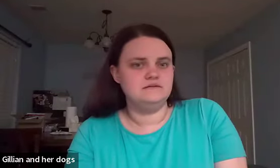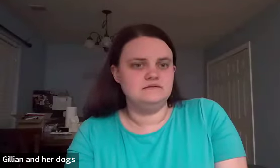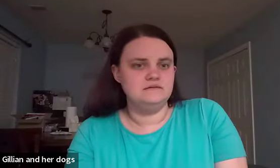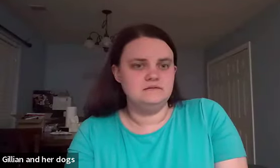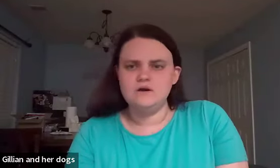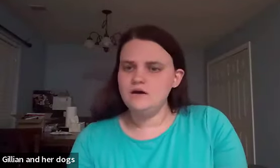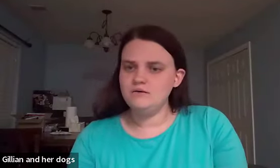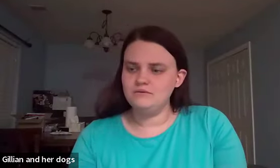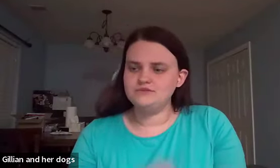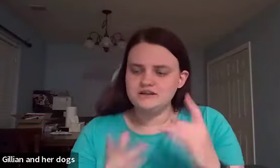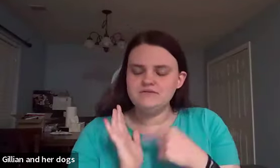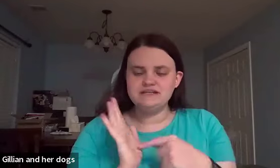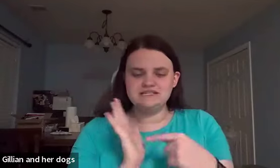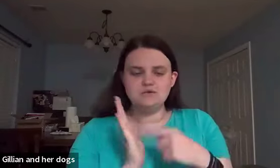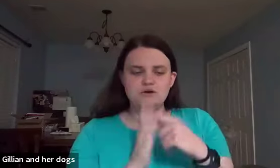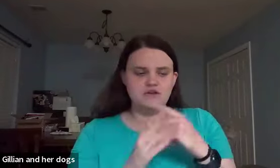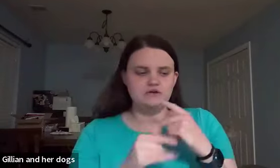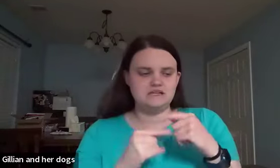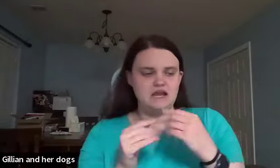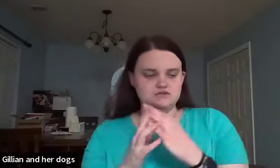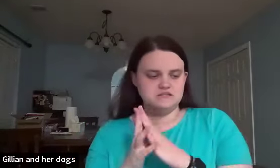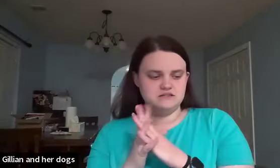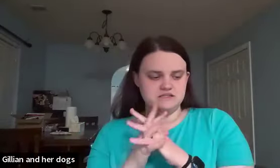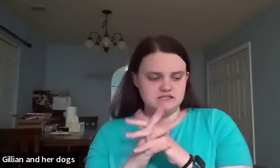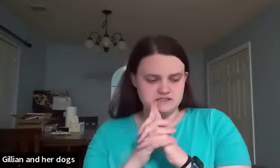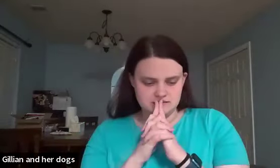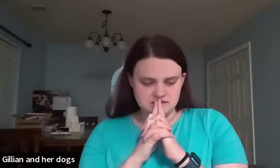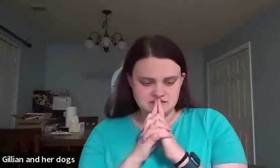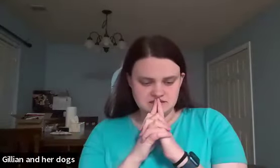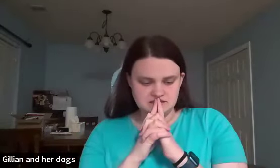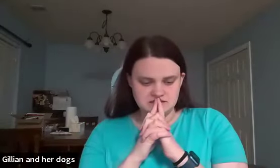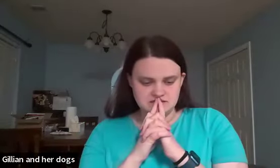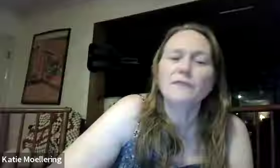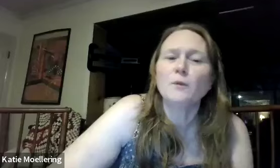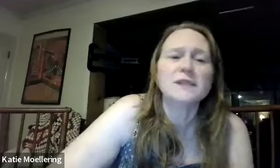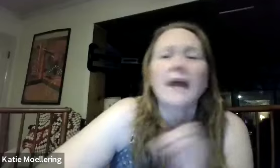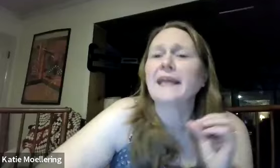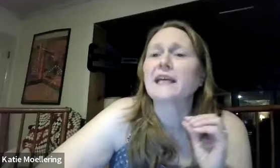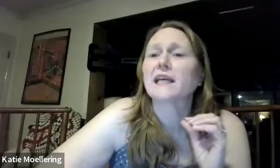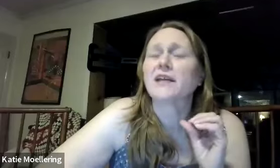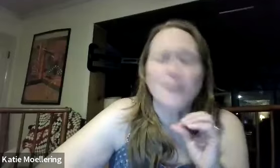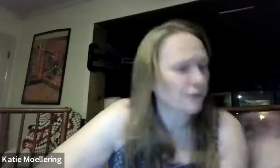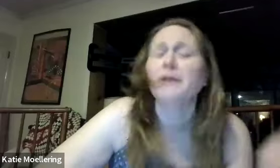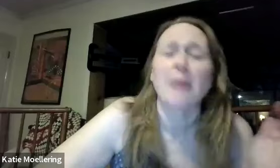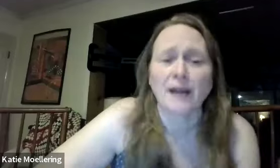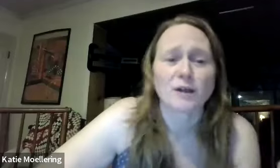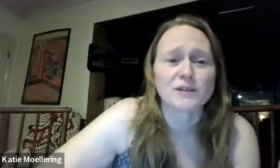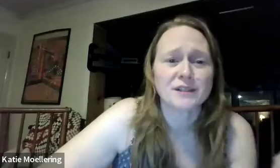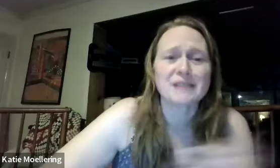Like, oh, I'm trying to think of an example where there's like actual signs in it. Like if it was like the Three Bears, like something